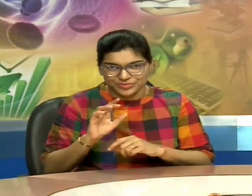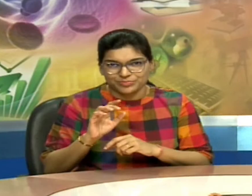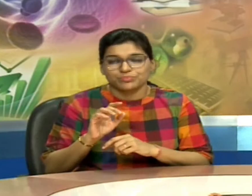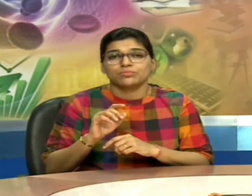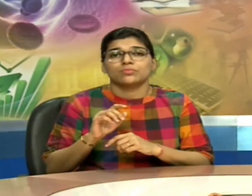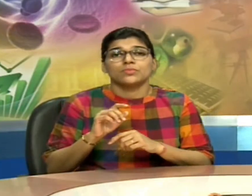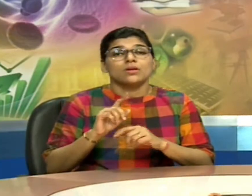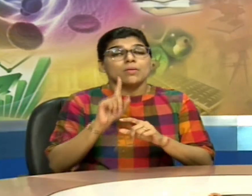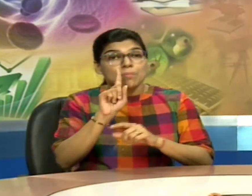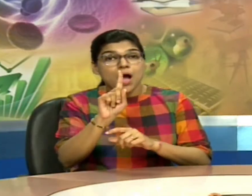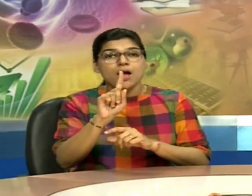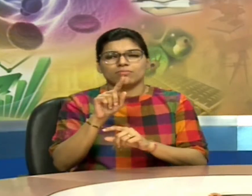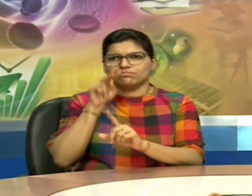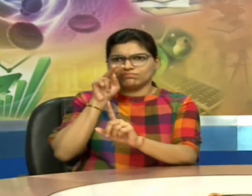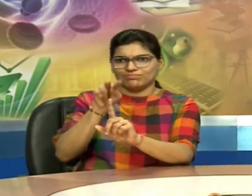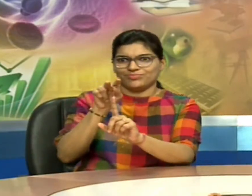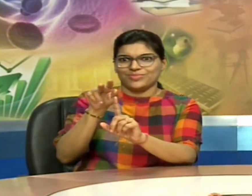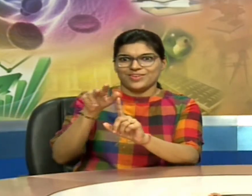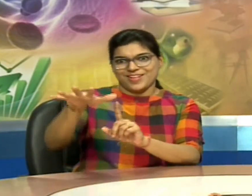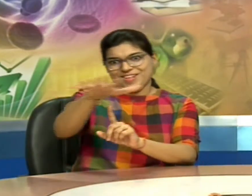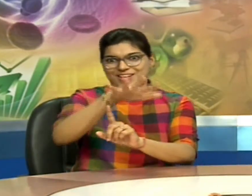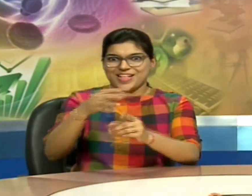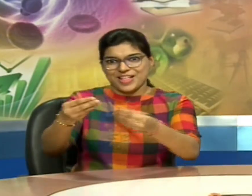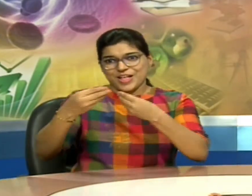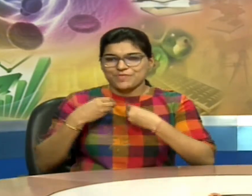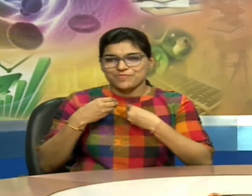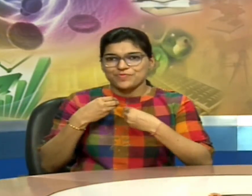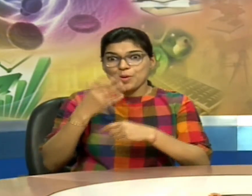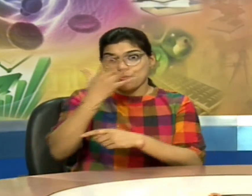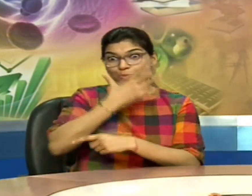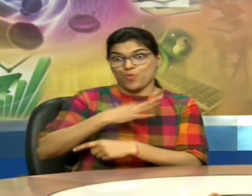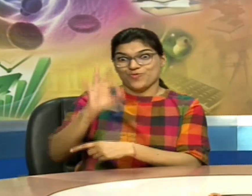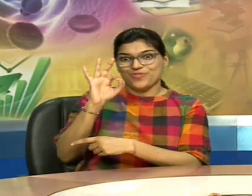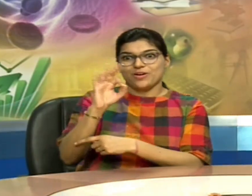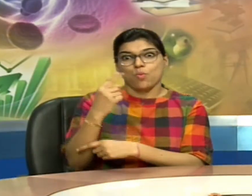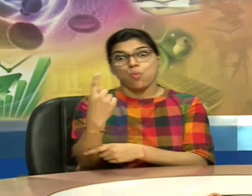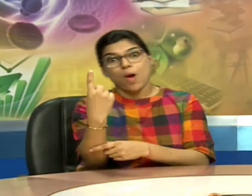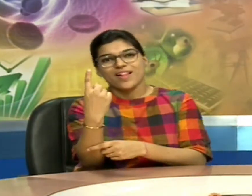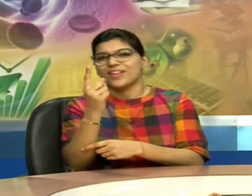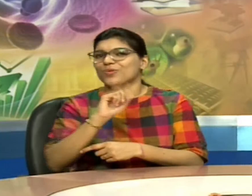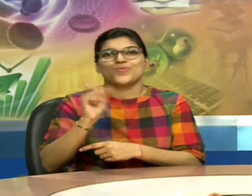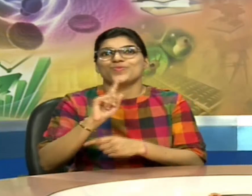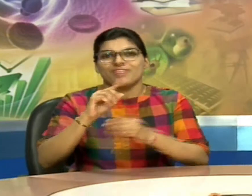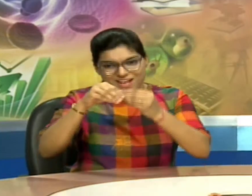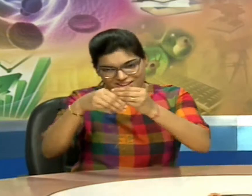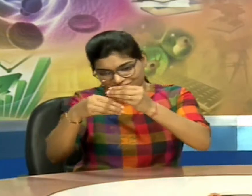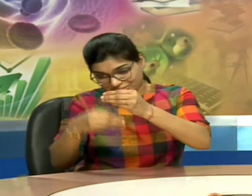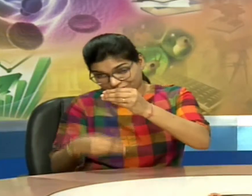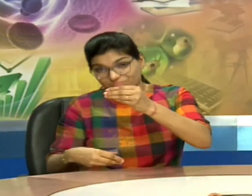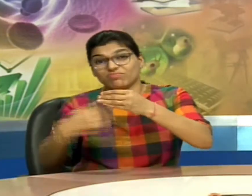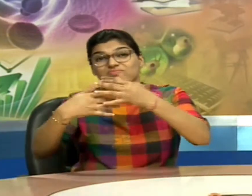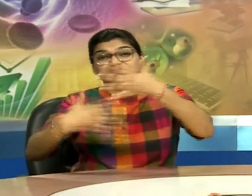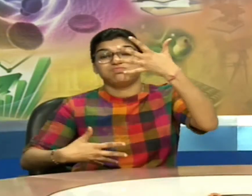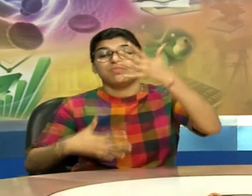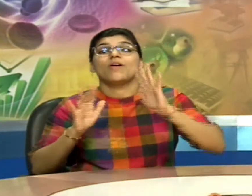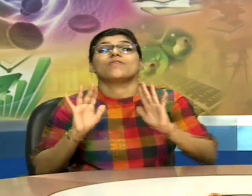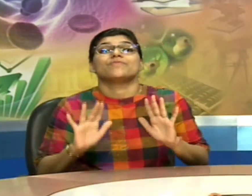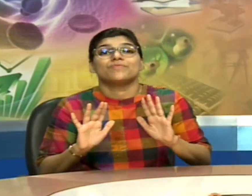happy. But this is one perspective, it is beautiful. But it is not